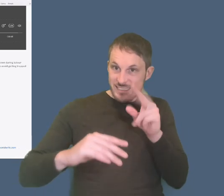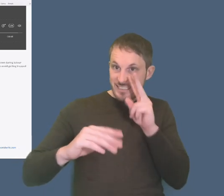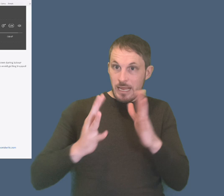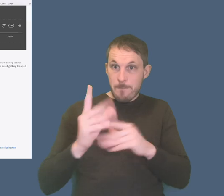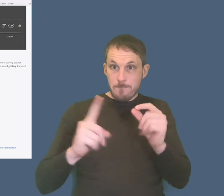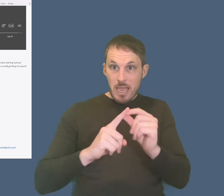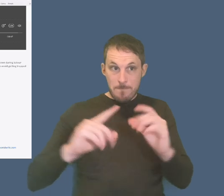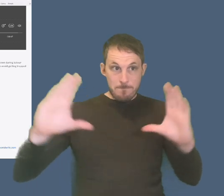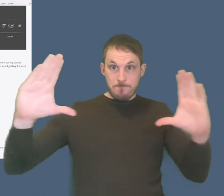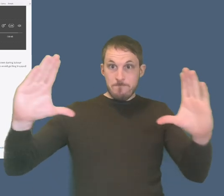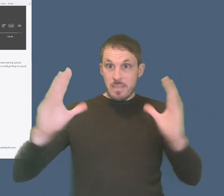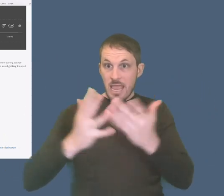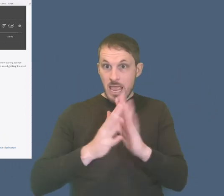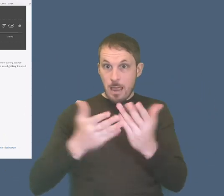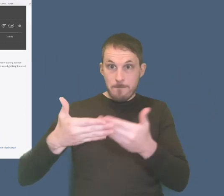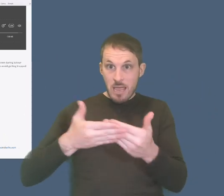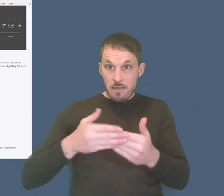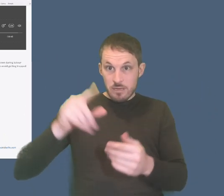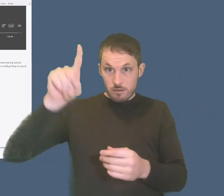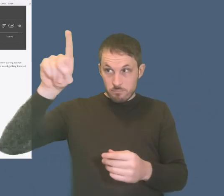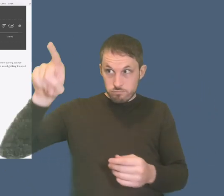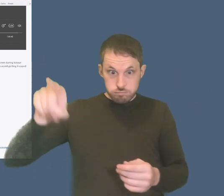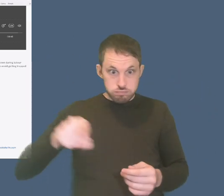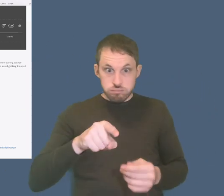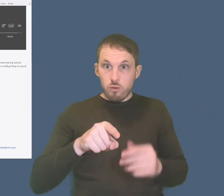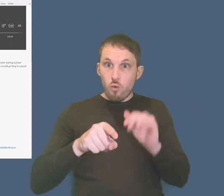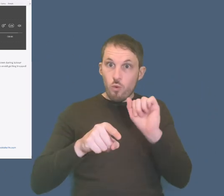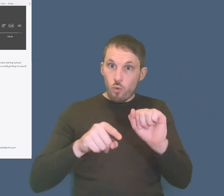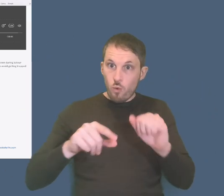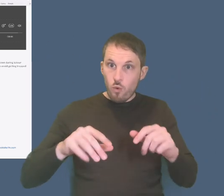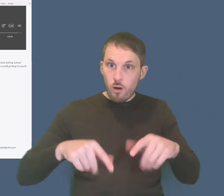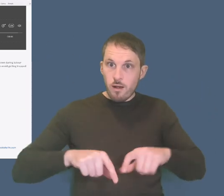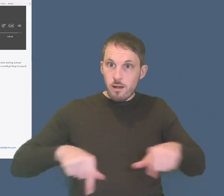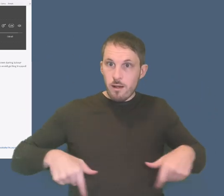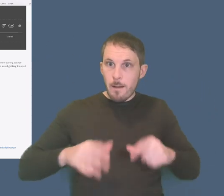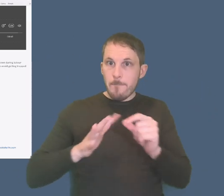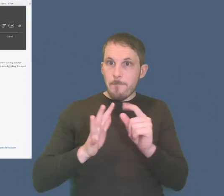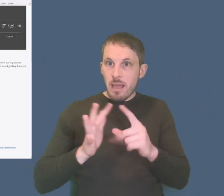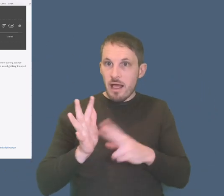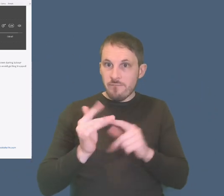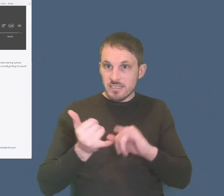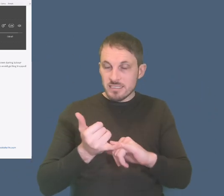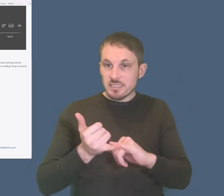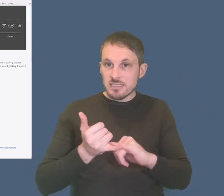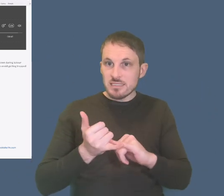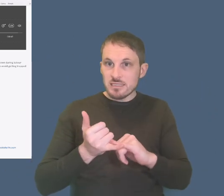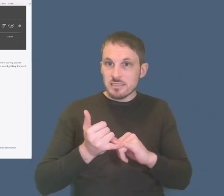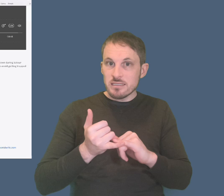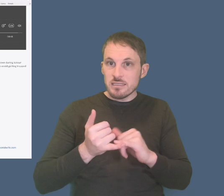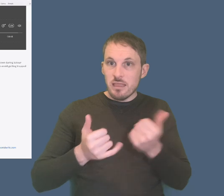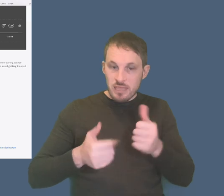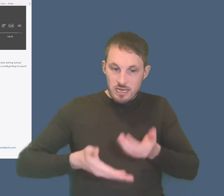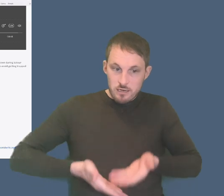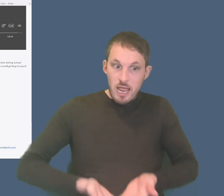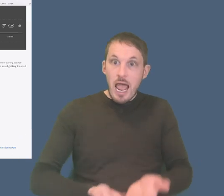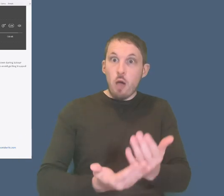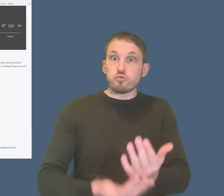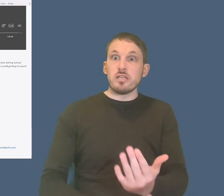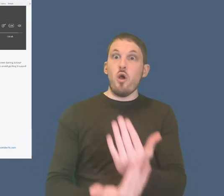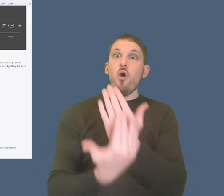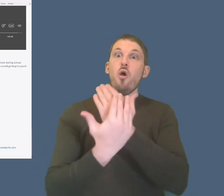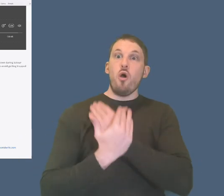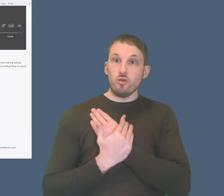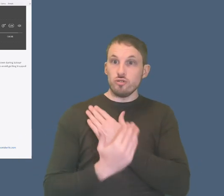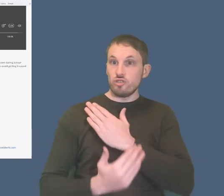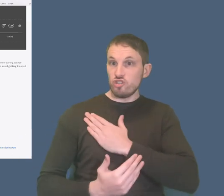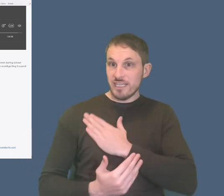uterus into your vagina through your pelvis and out up onto your chest, we're doing immediate skin to skin in this circumstance.